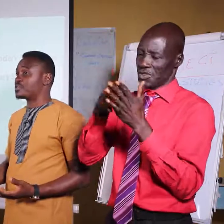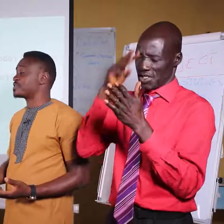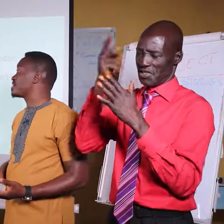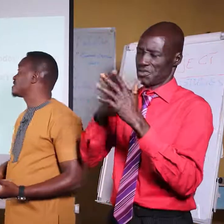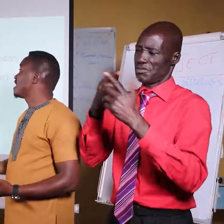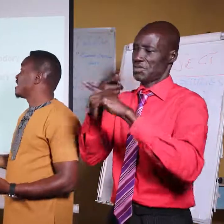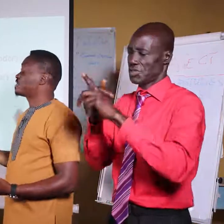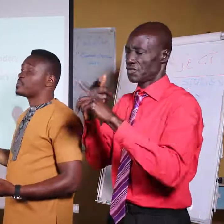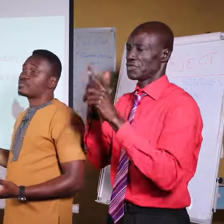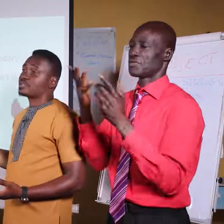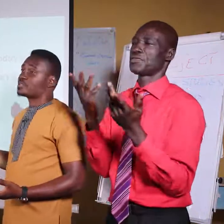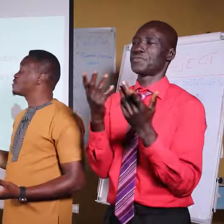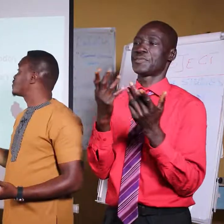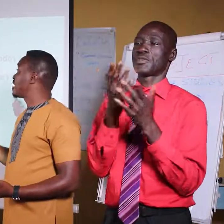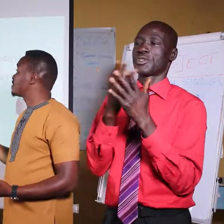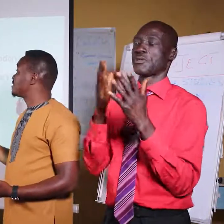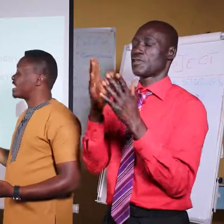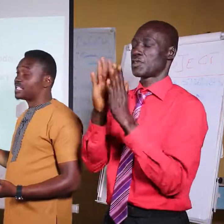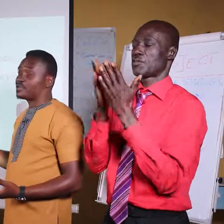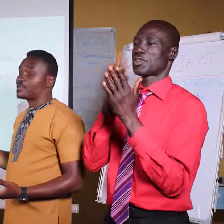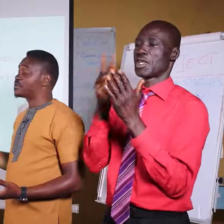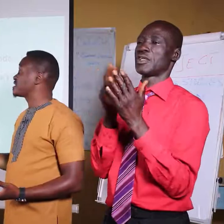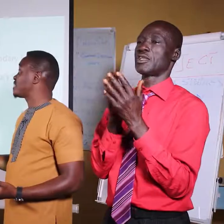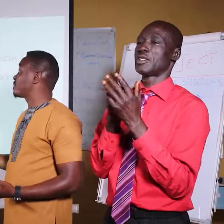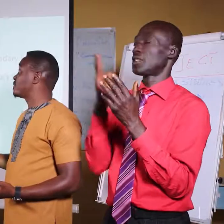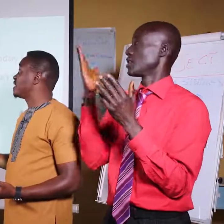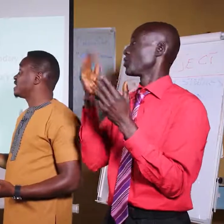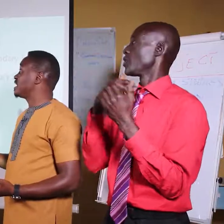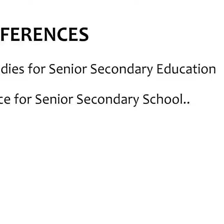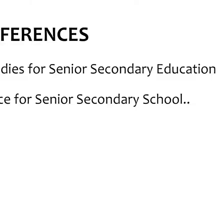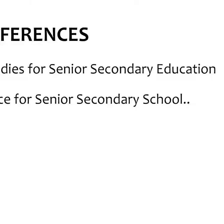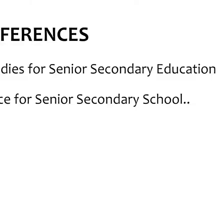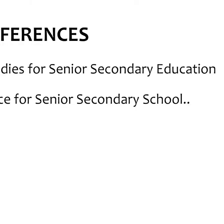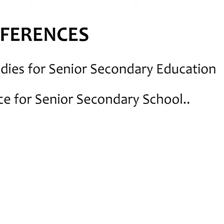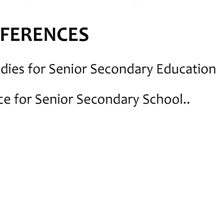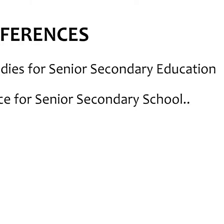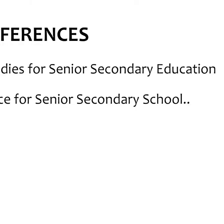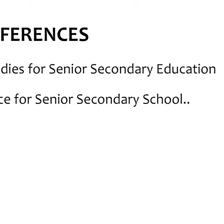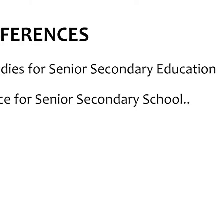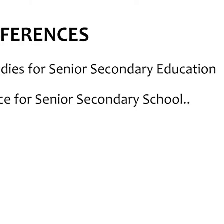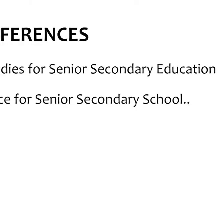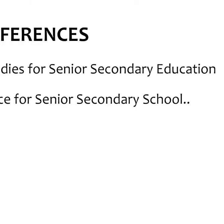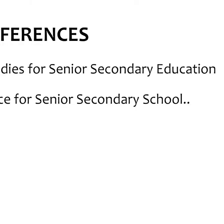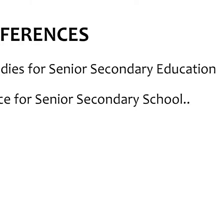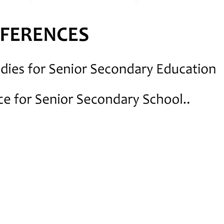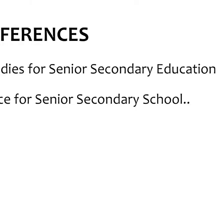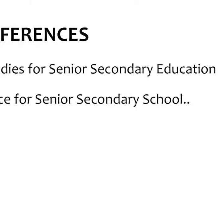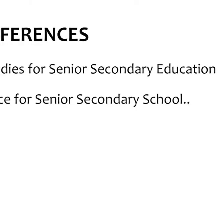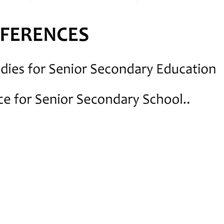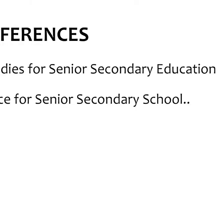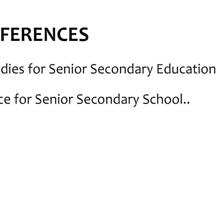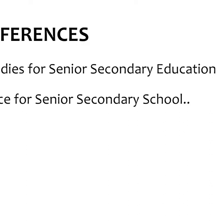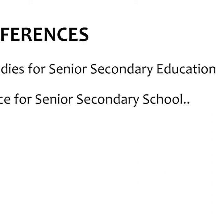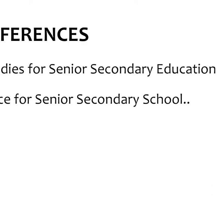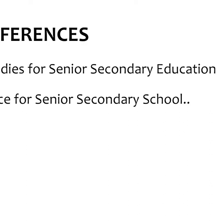different sources. And some of the sources you could actually get information are from the HIIT PLC, Computer Studies for